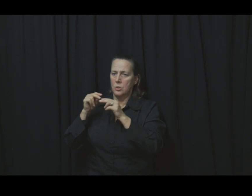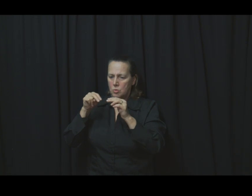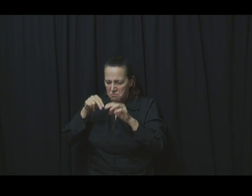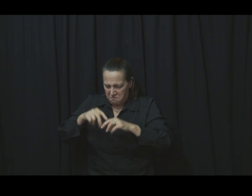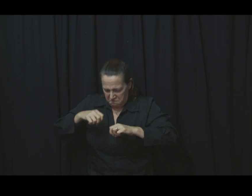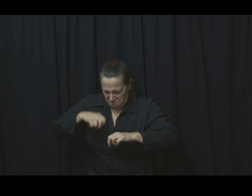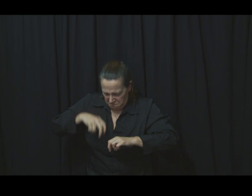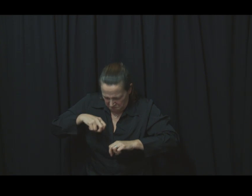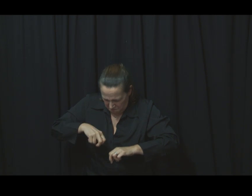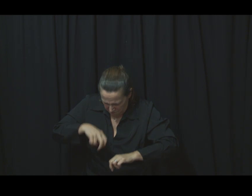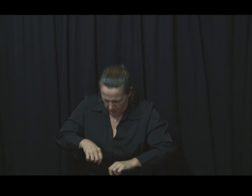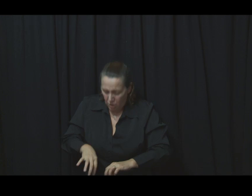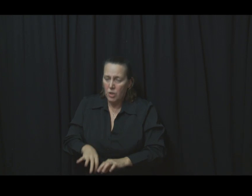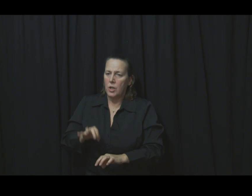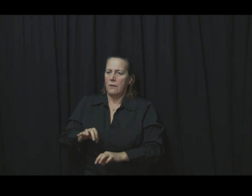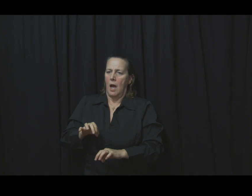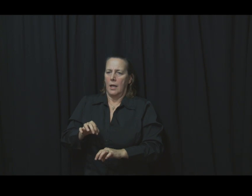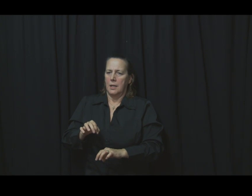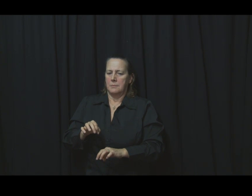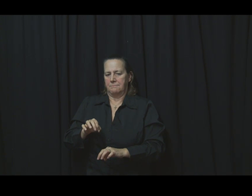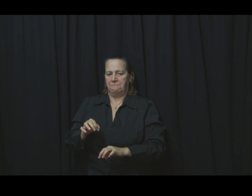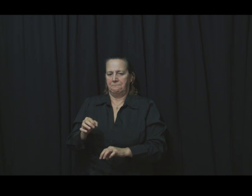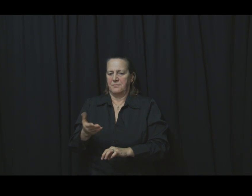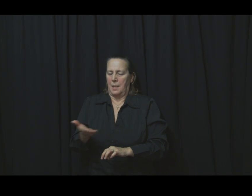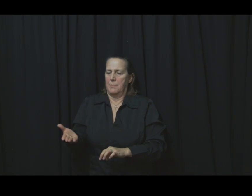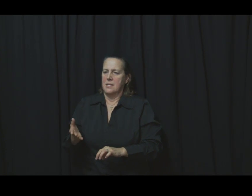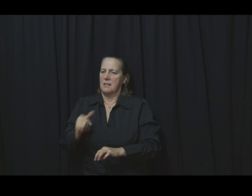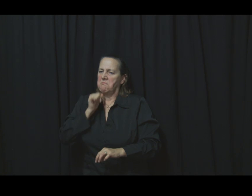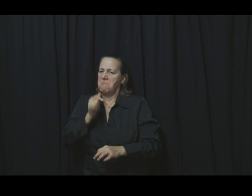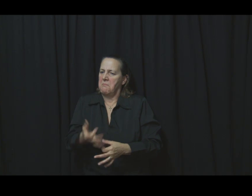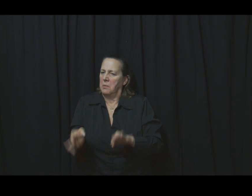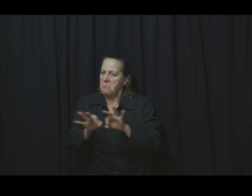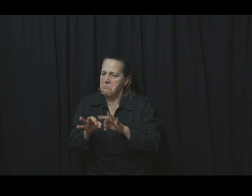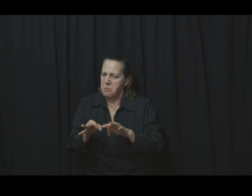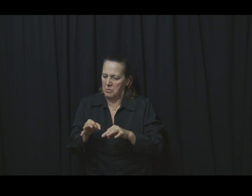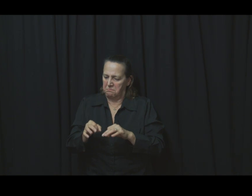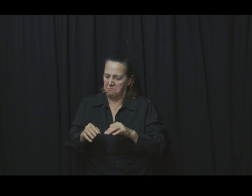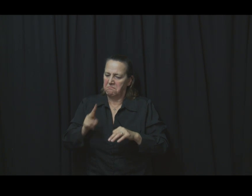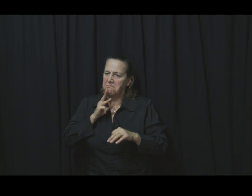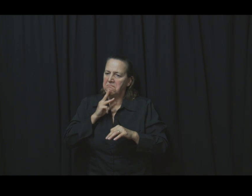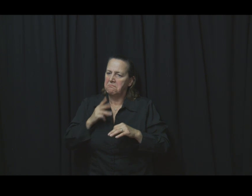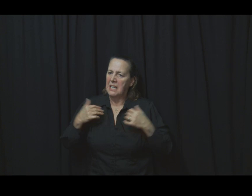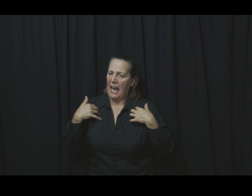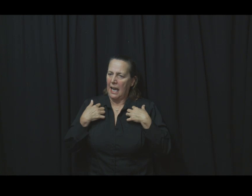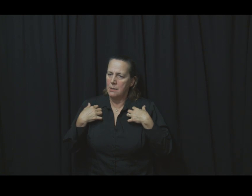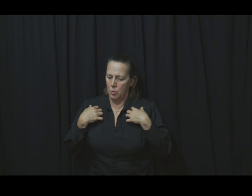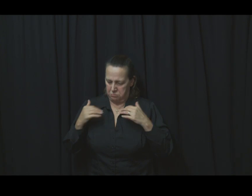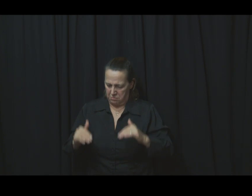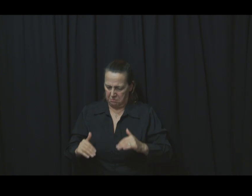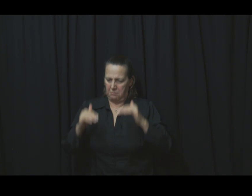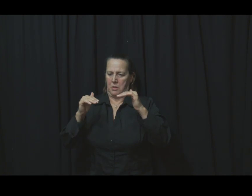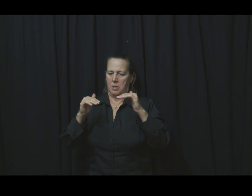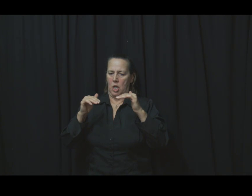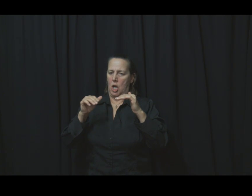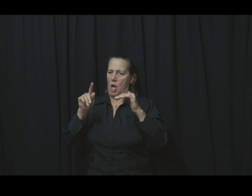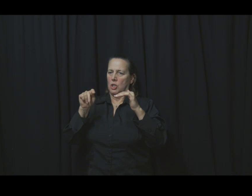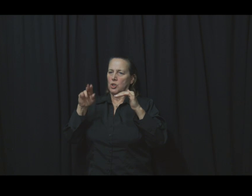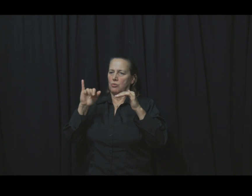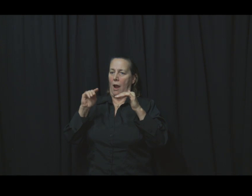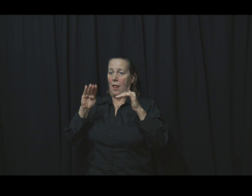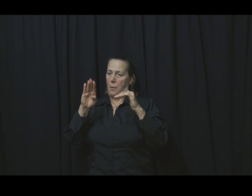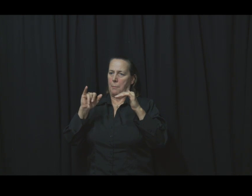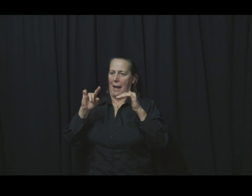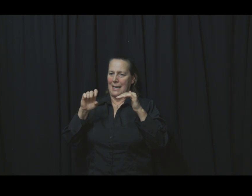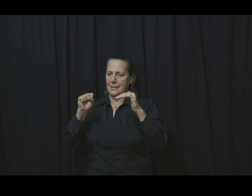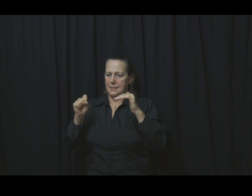might consider as rudimentary sea animals. Up above, you'll find the famous trilobites. Above that, you might find